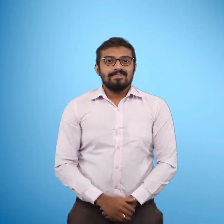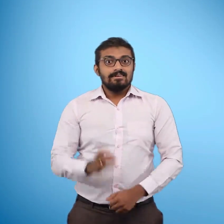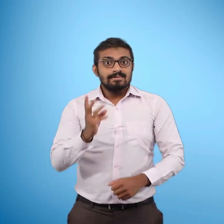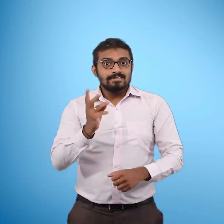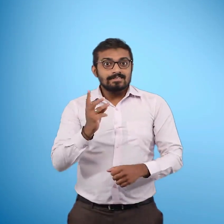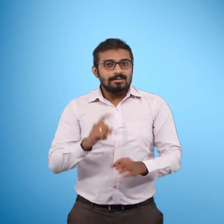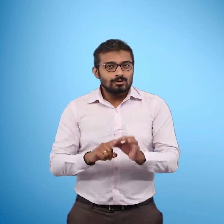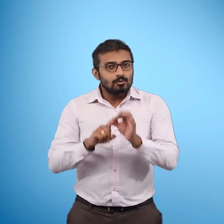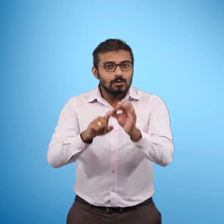Three.